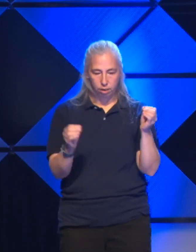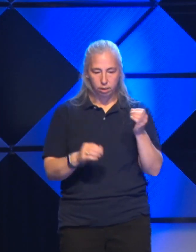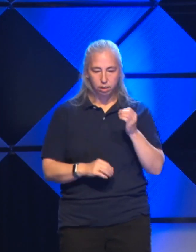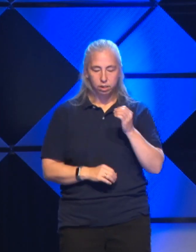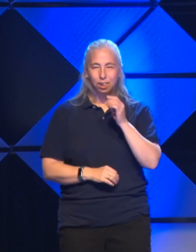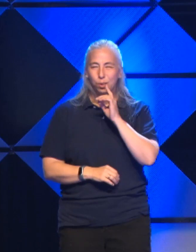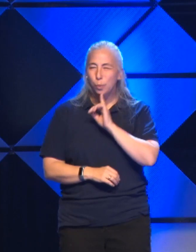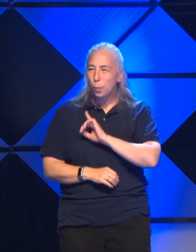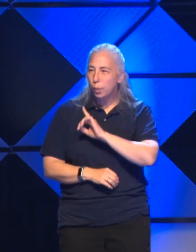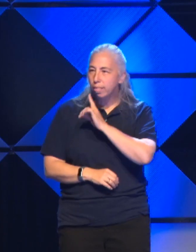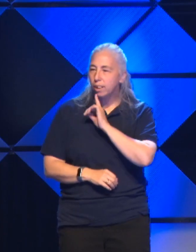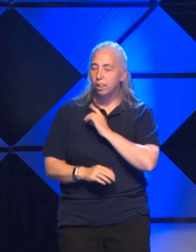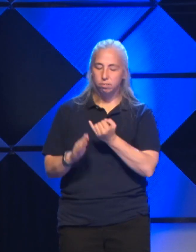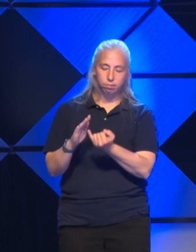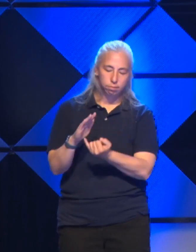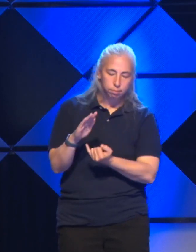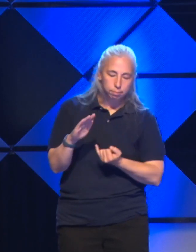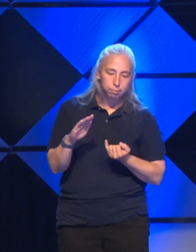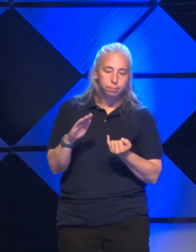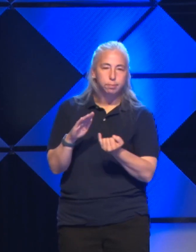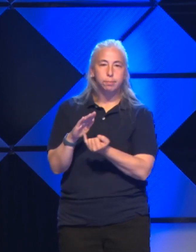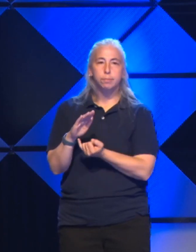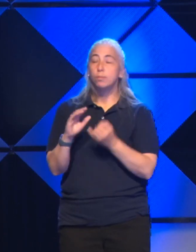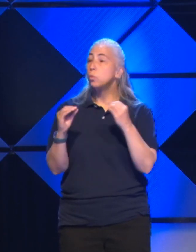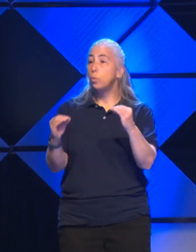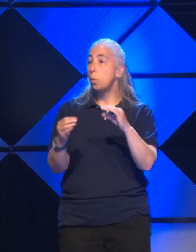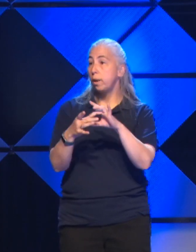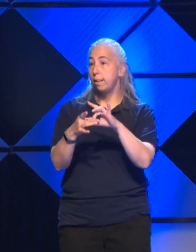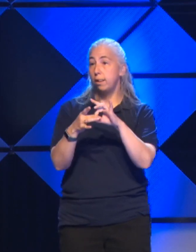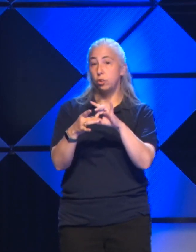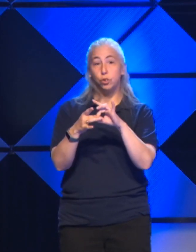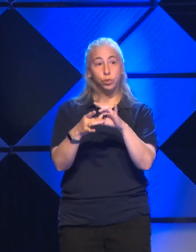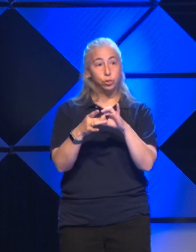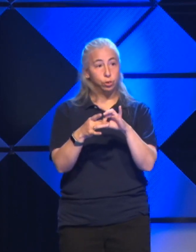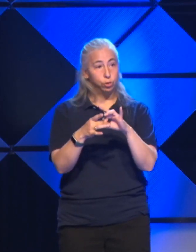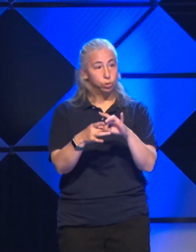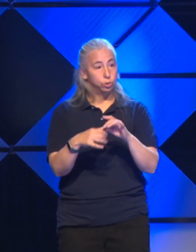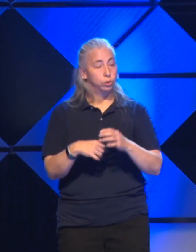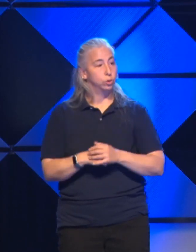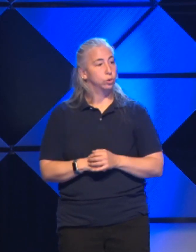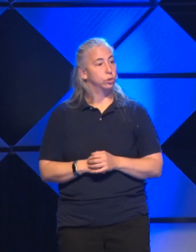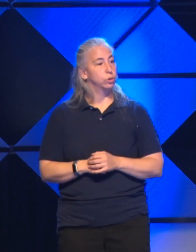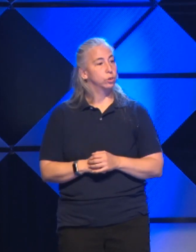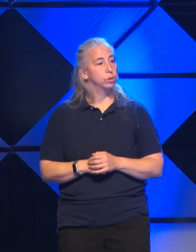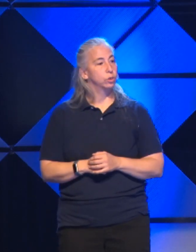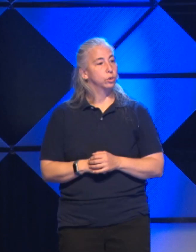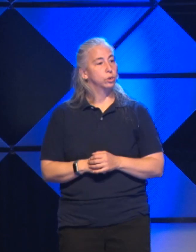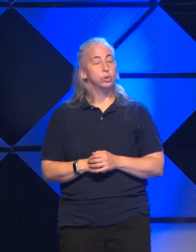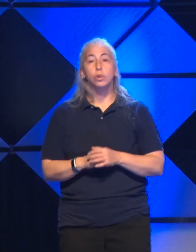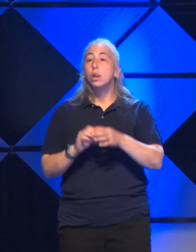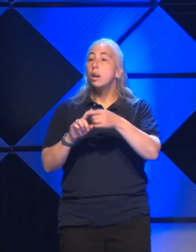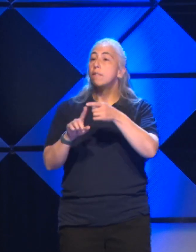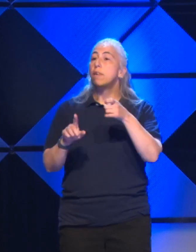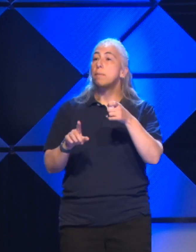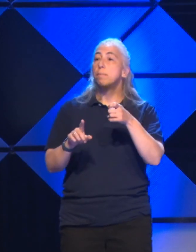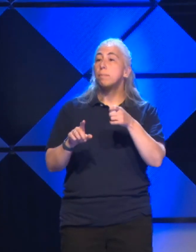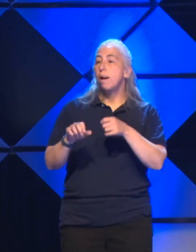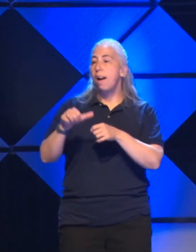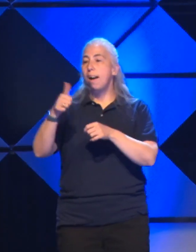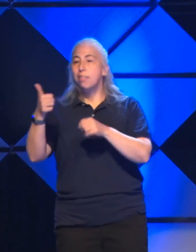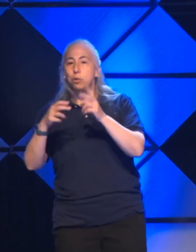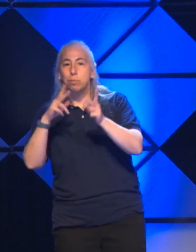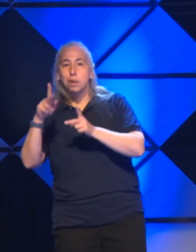lack of connection. That insulation from others, insulation from